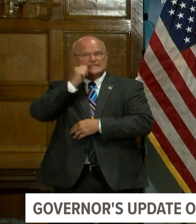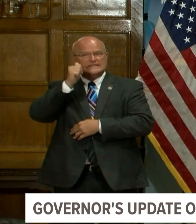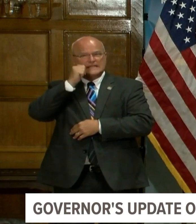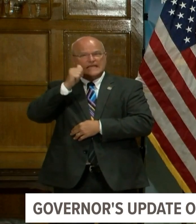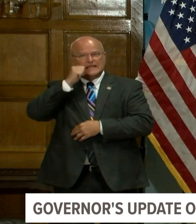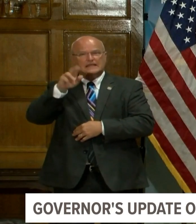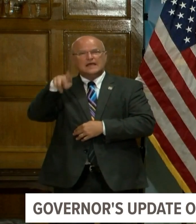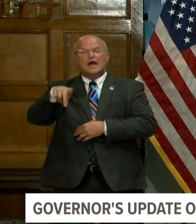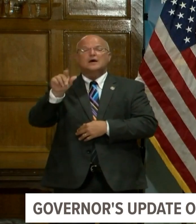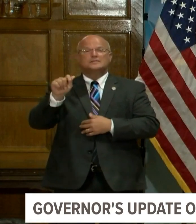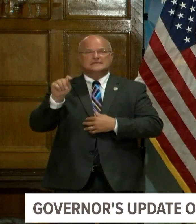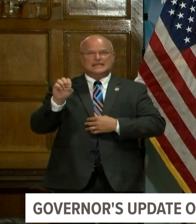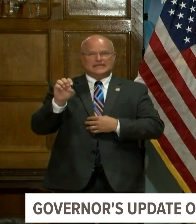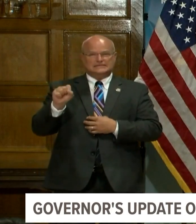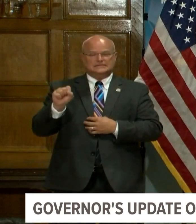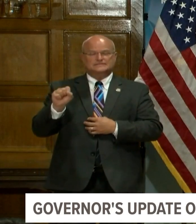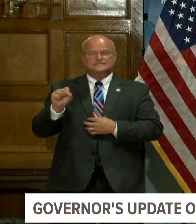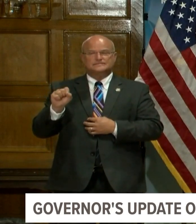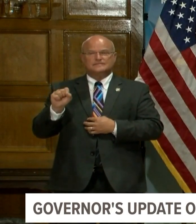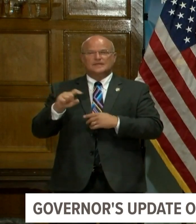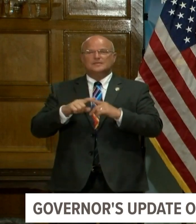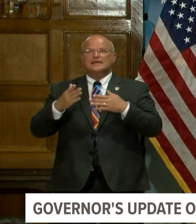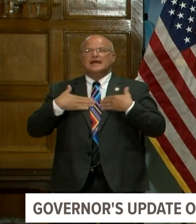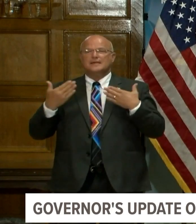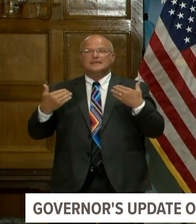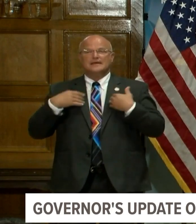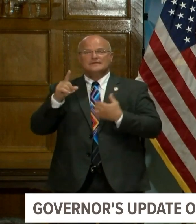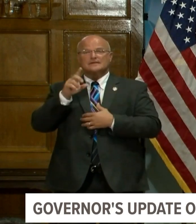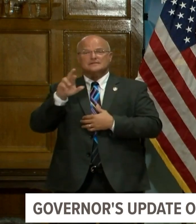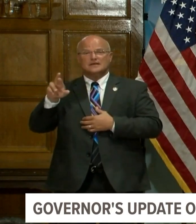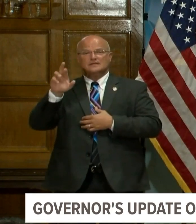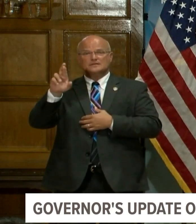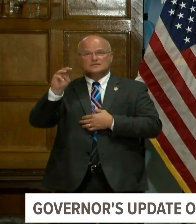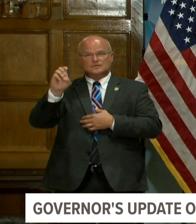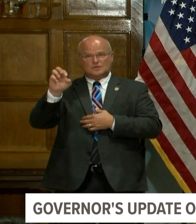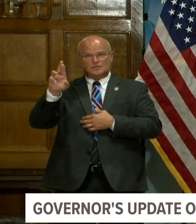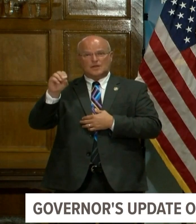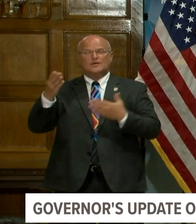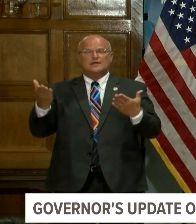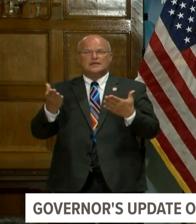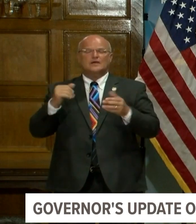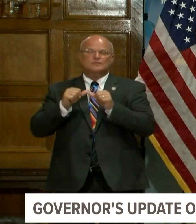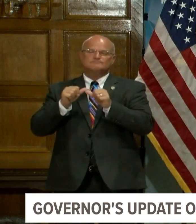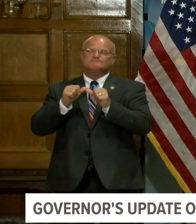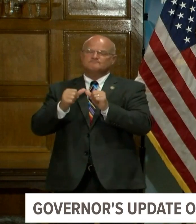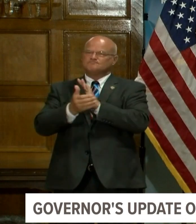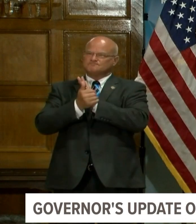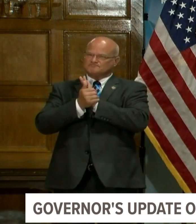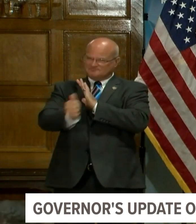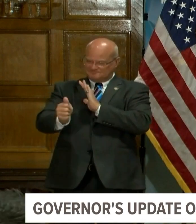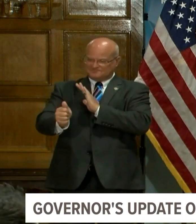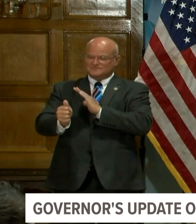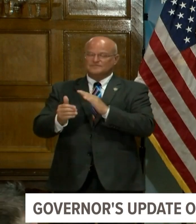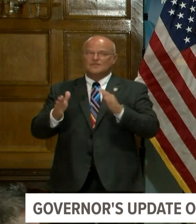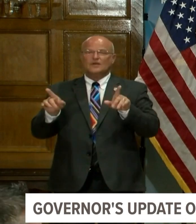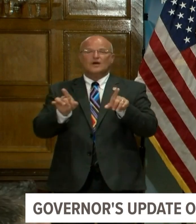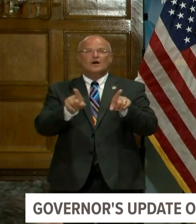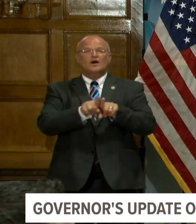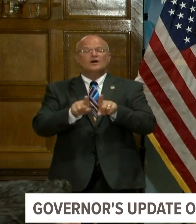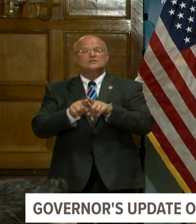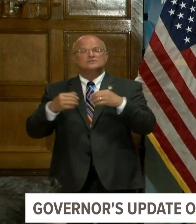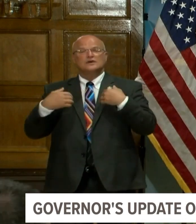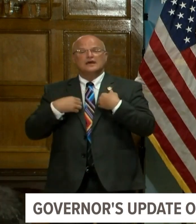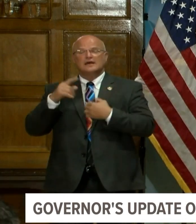update. But glad to have Dr. Romero here, and he will carry on very ably. I'm also joined